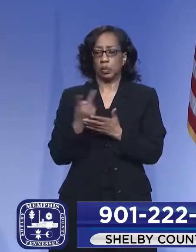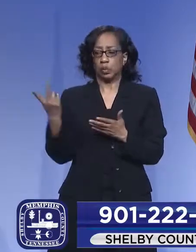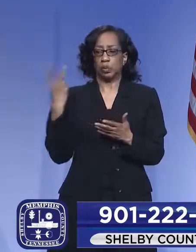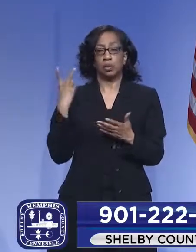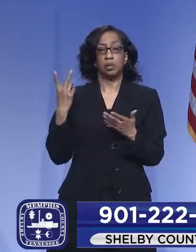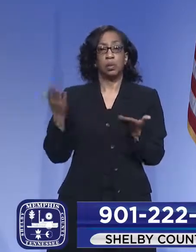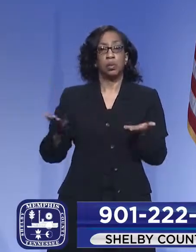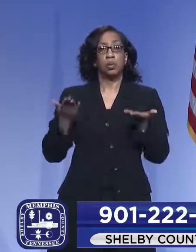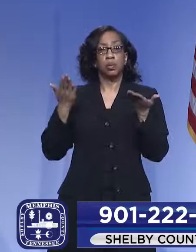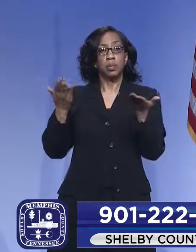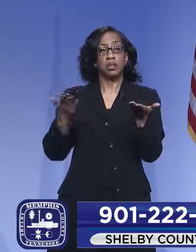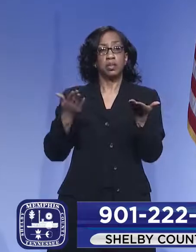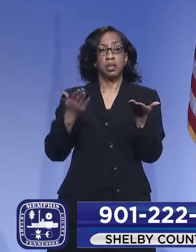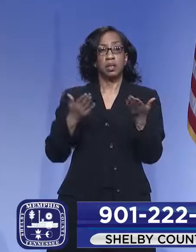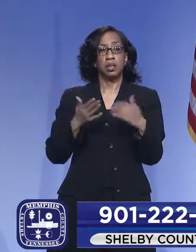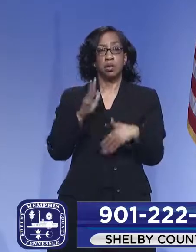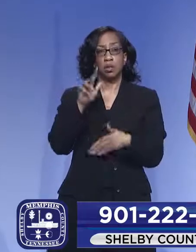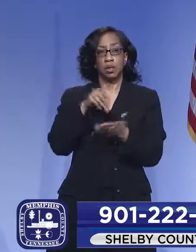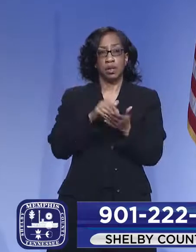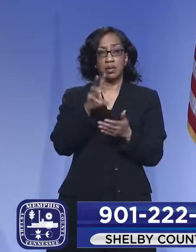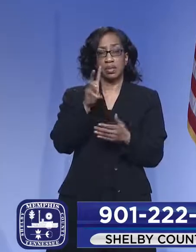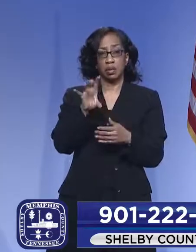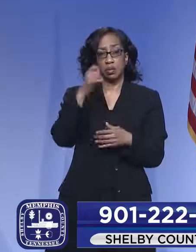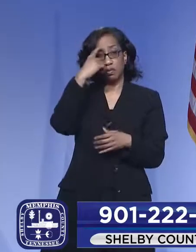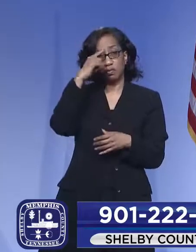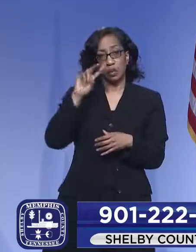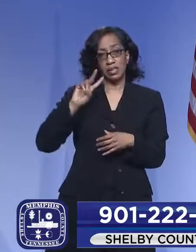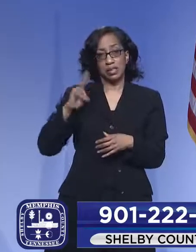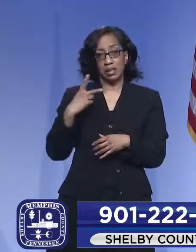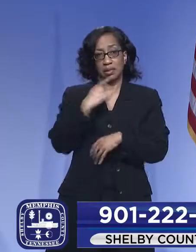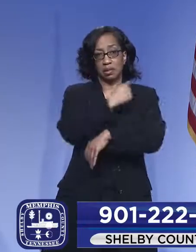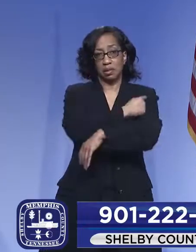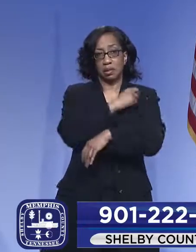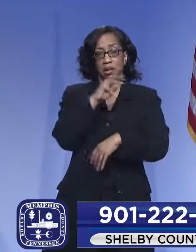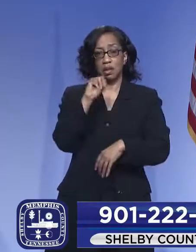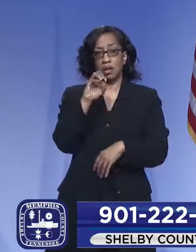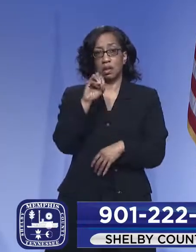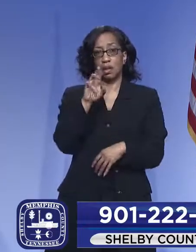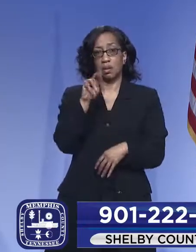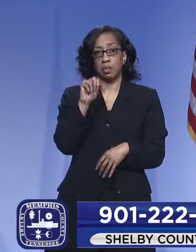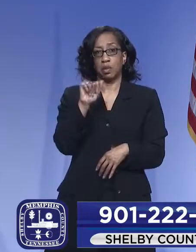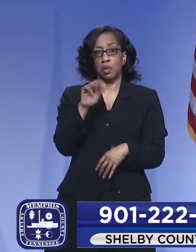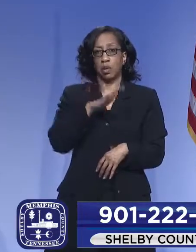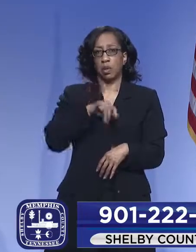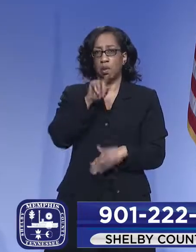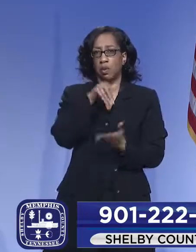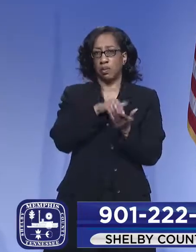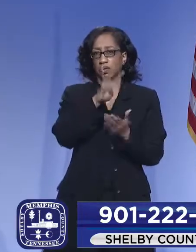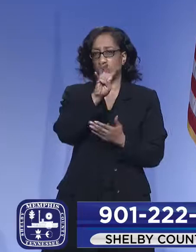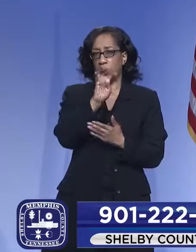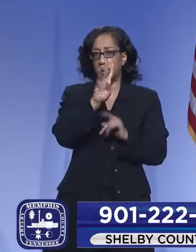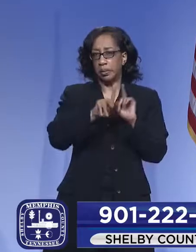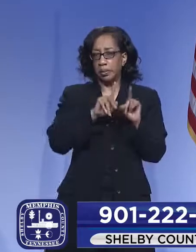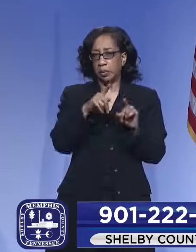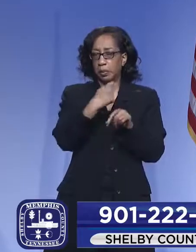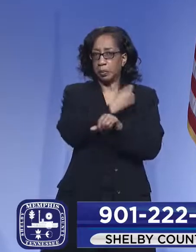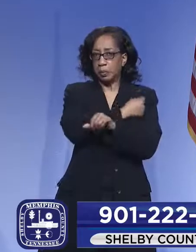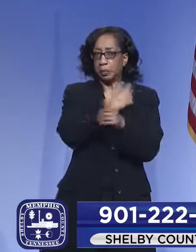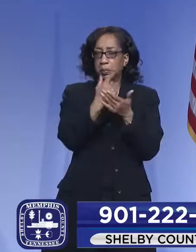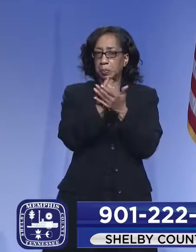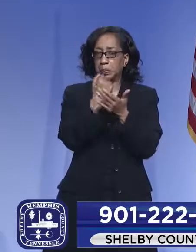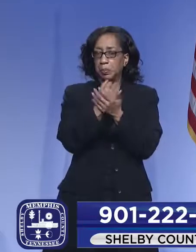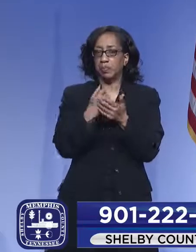presented 3,600 appointments for second dose Moderna, and we had about 1,400 people take us up on that. This past week,